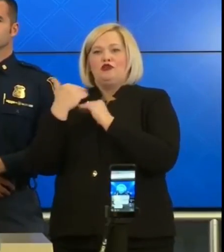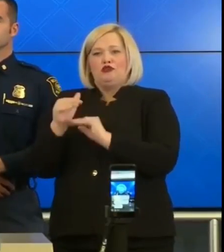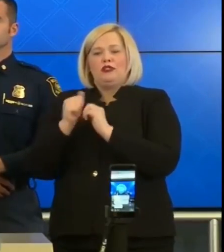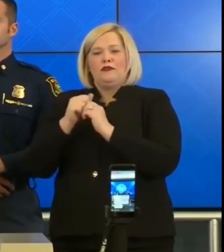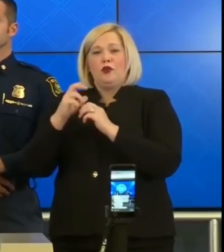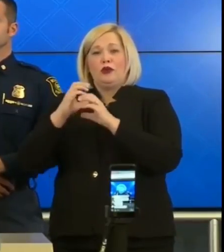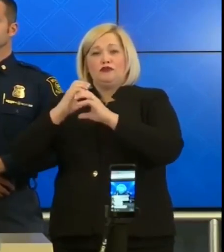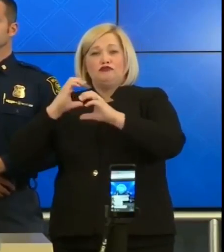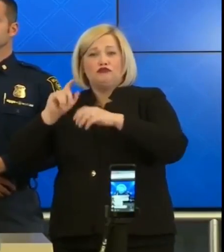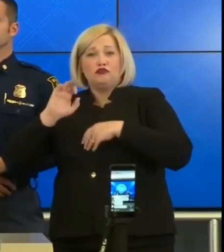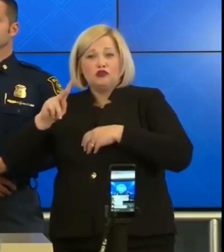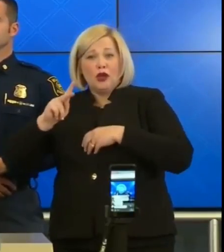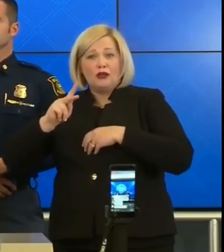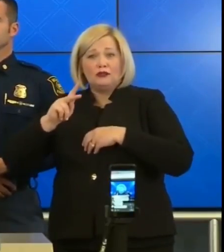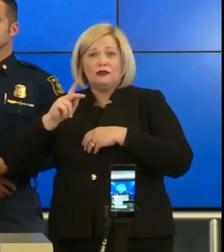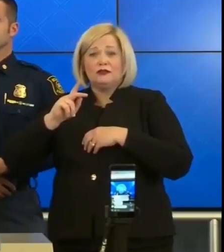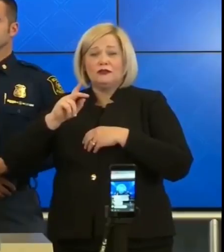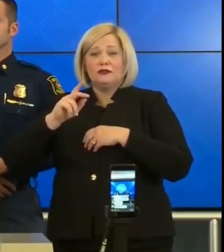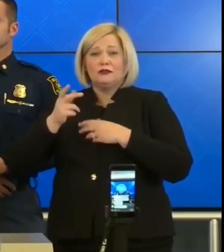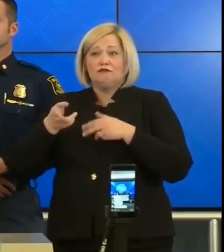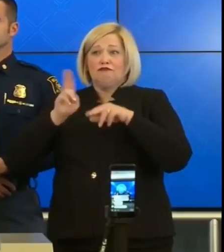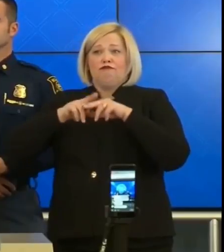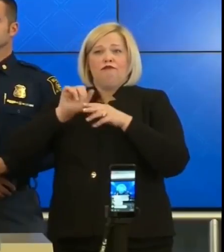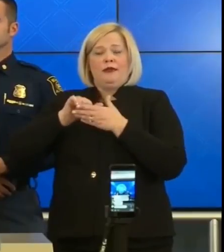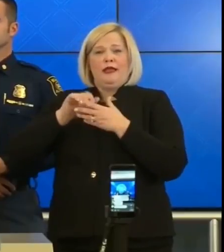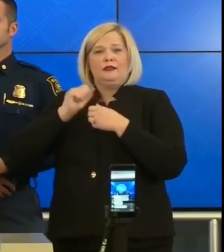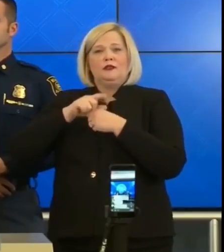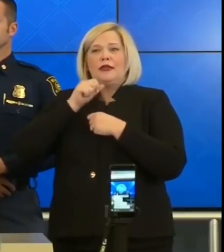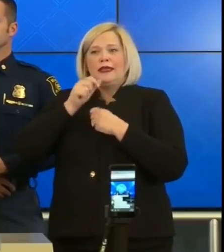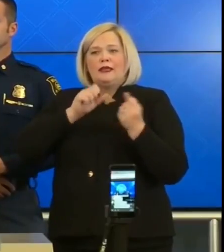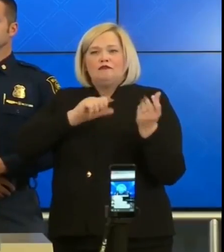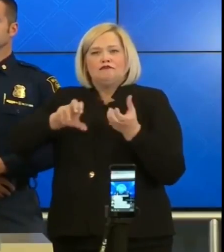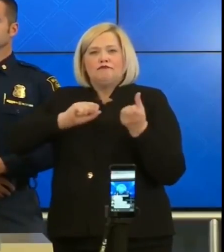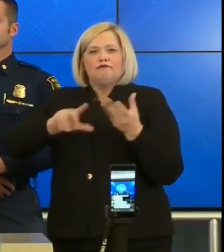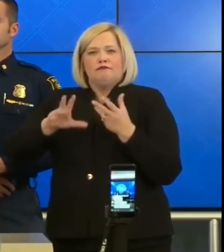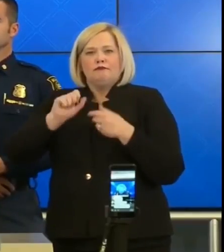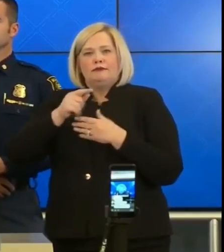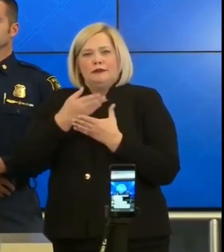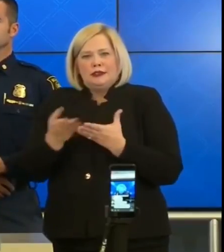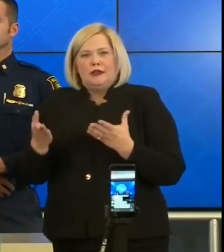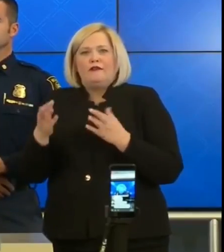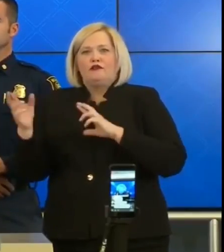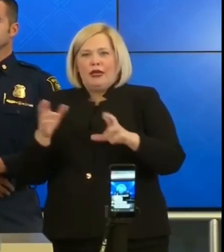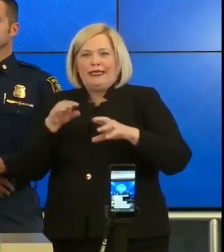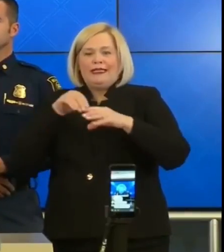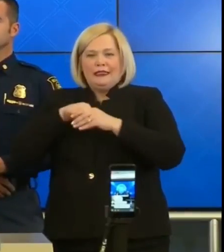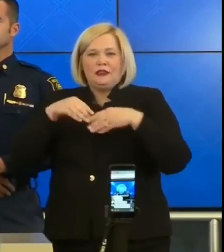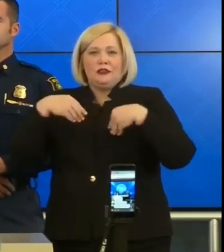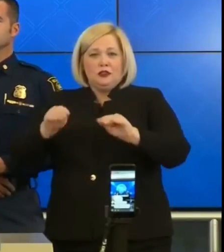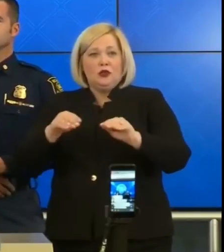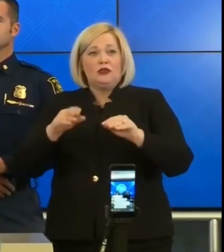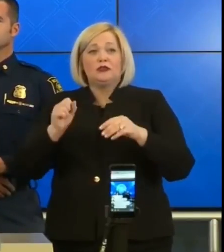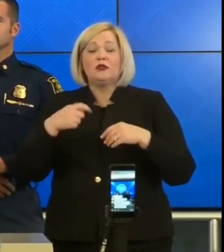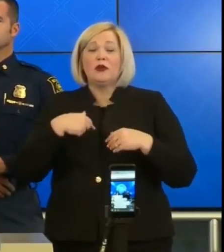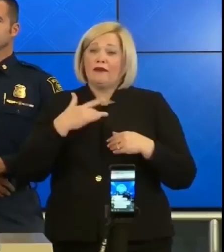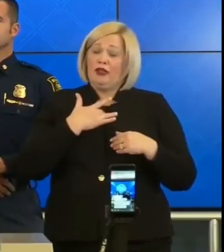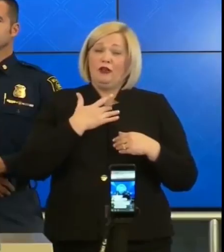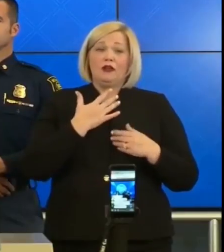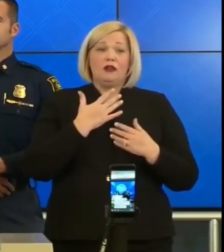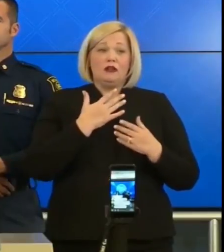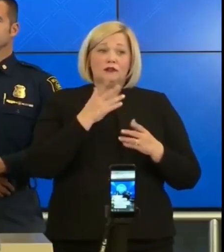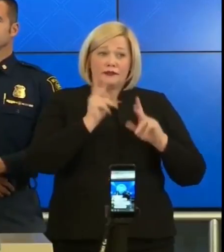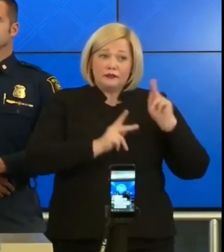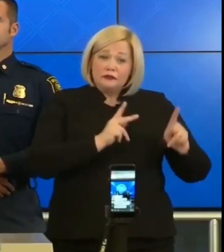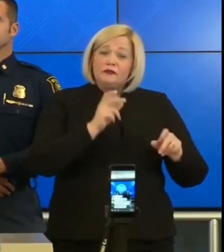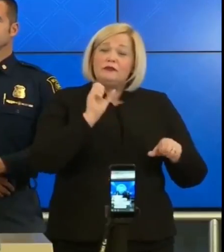really important that we're able to bring supplies in. And so on that front, I think that there are some things that individuals can do to